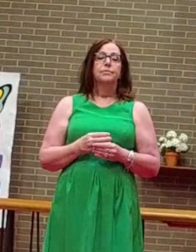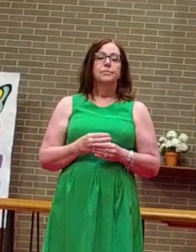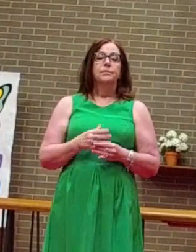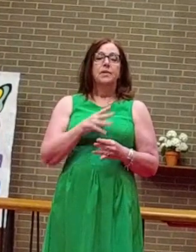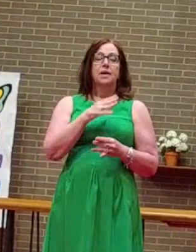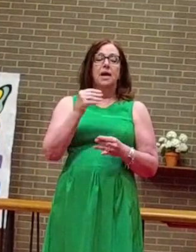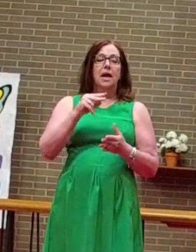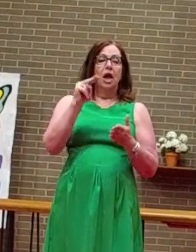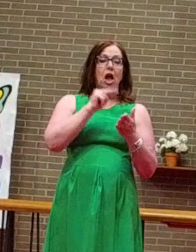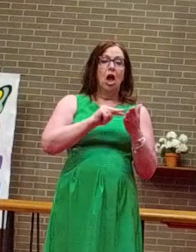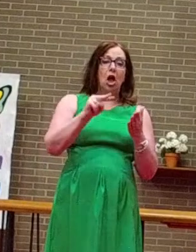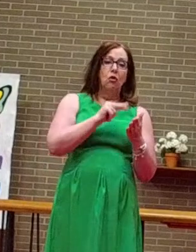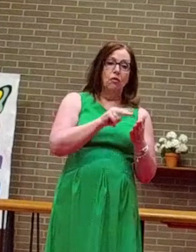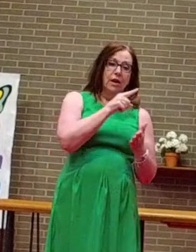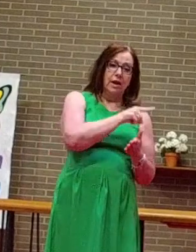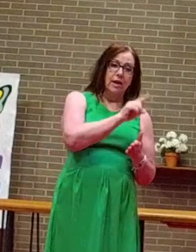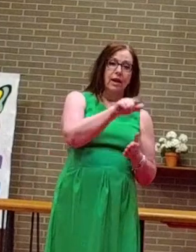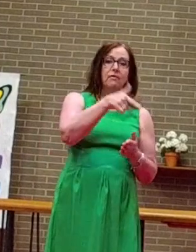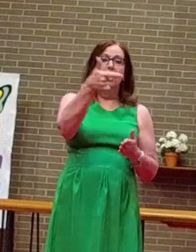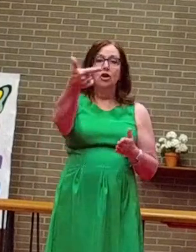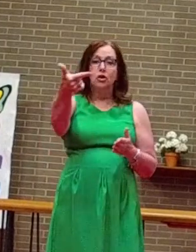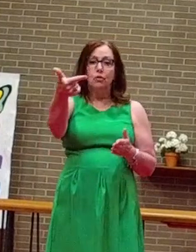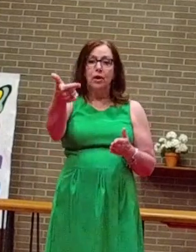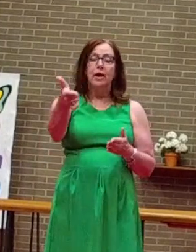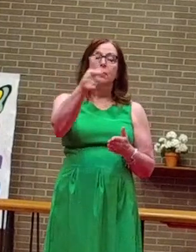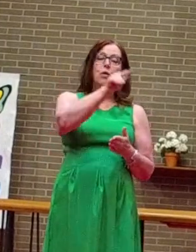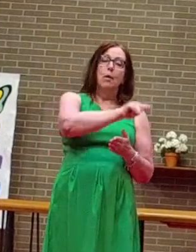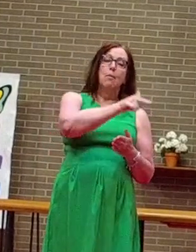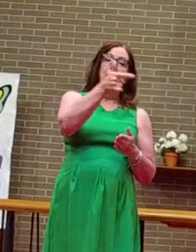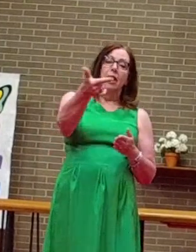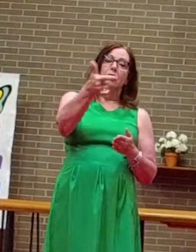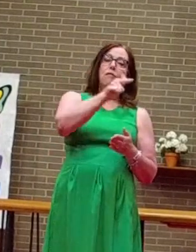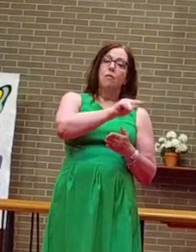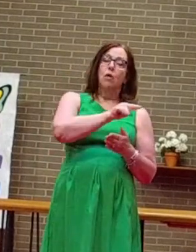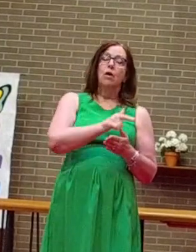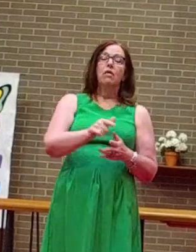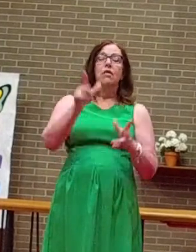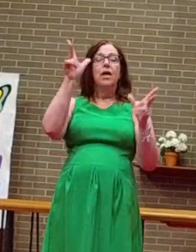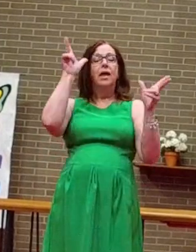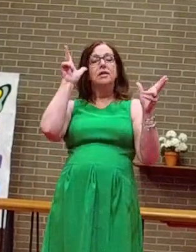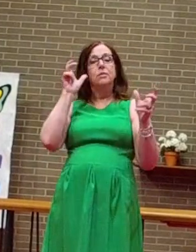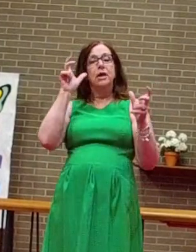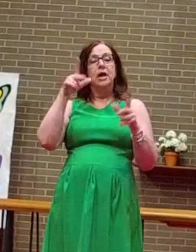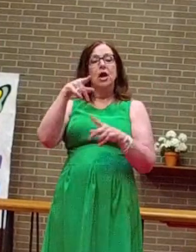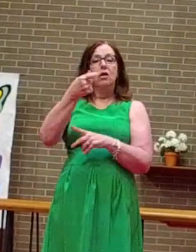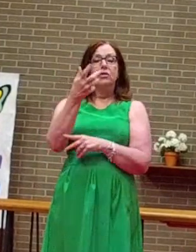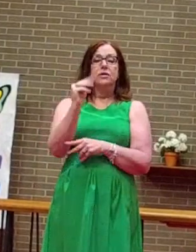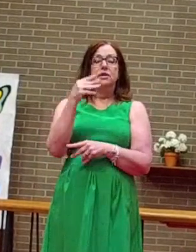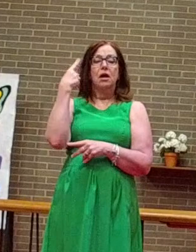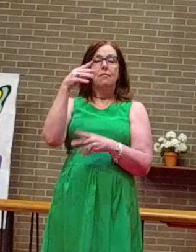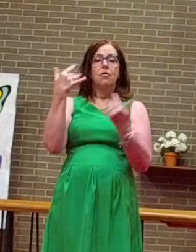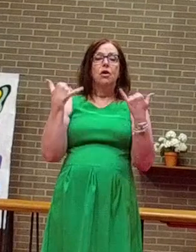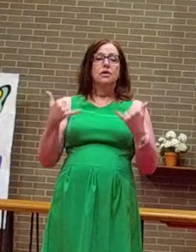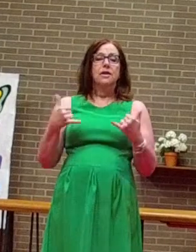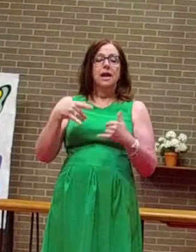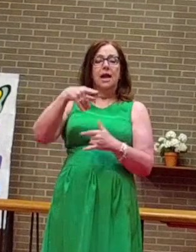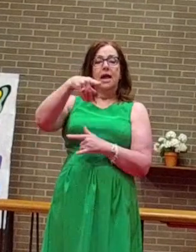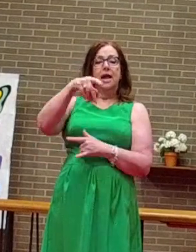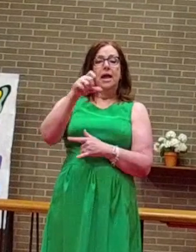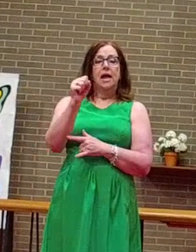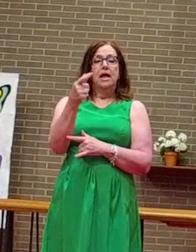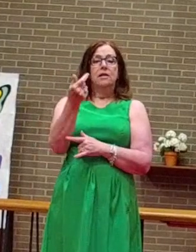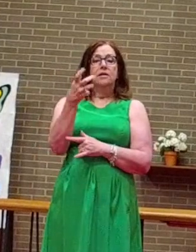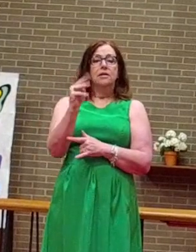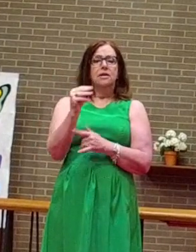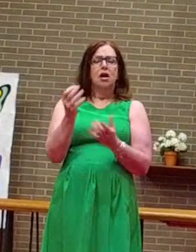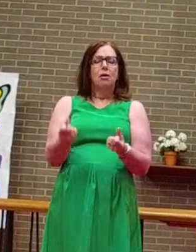And I'll read a verse, and then you can read a verse, and we'll go back and forth as we hear our psalm for today, a psalm that many